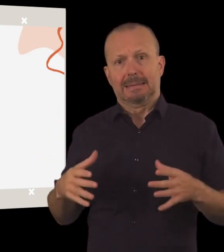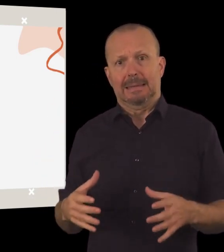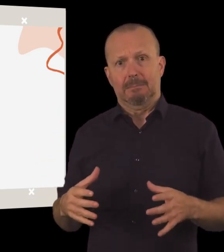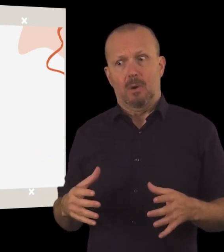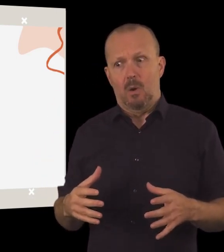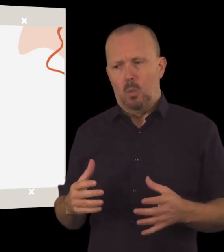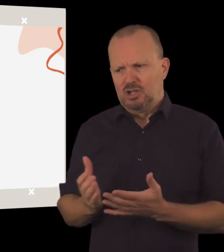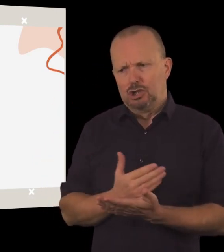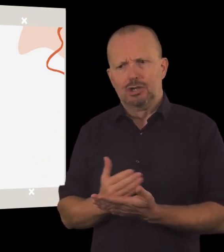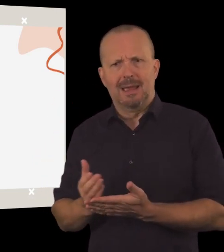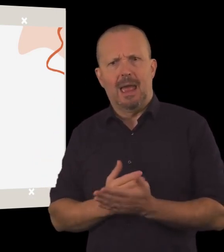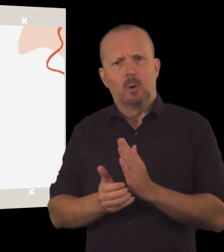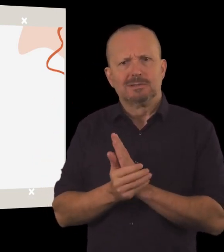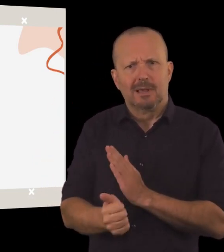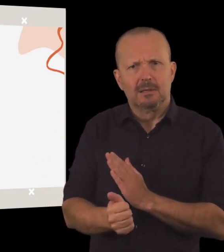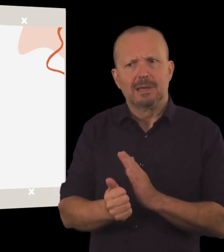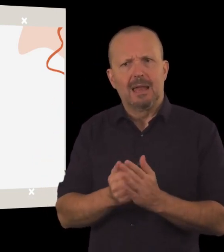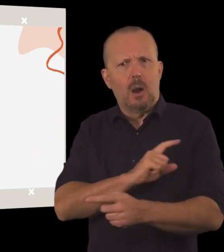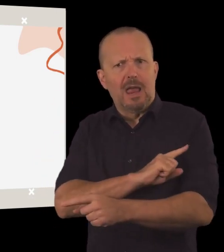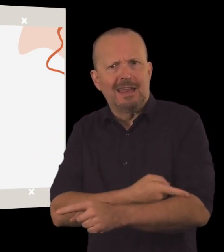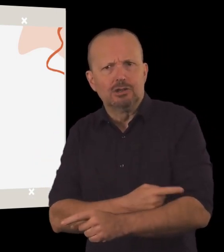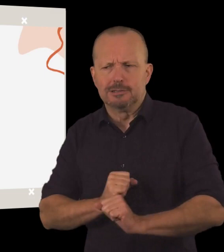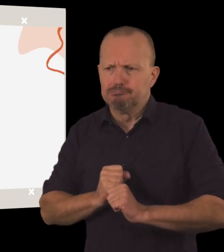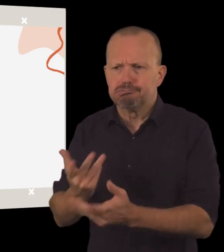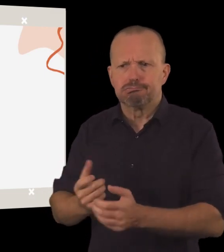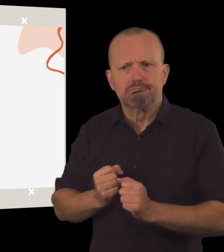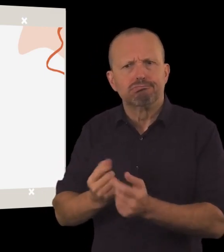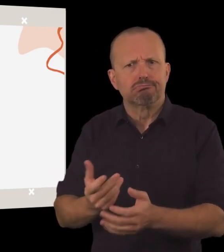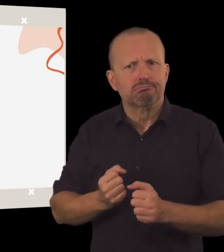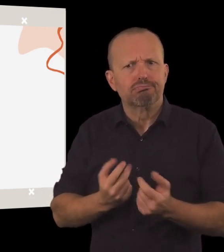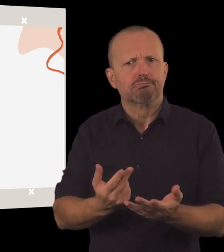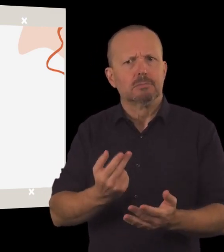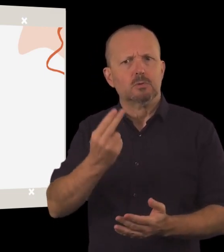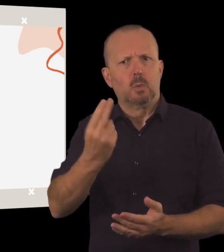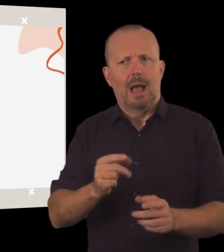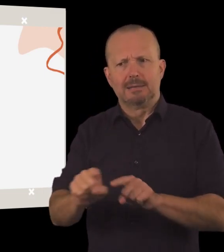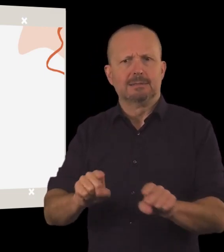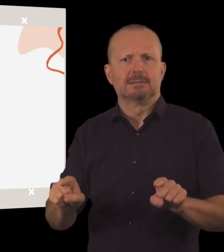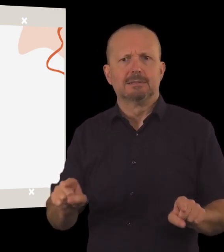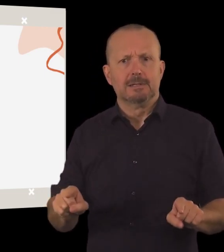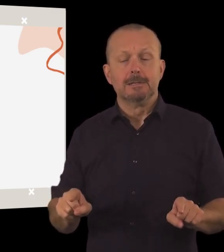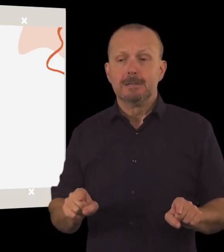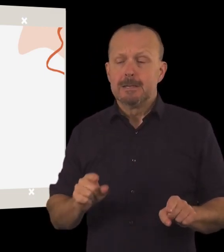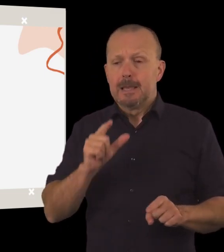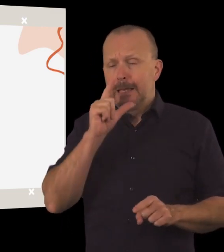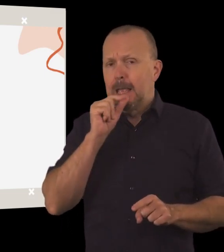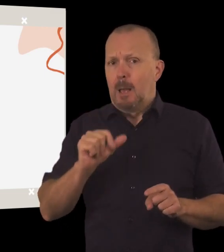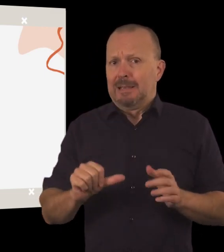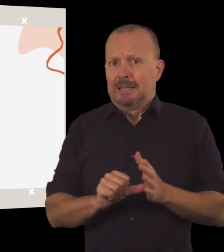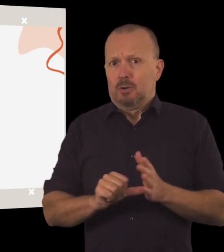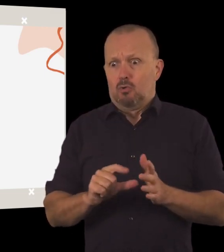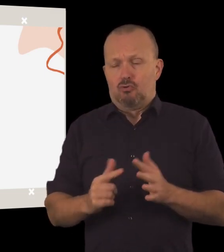all share so many of our skills and we give a lot of our energy to many of our artists. It can